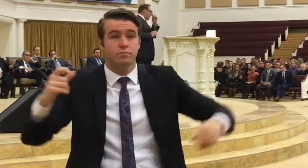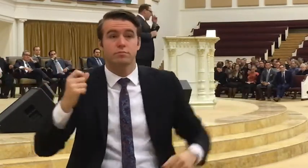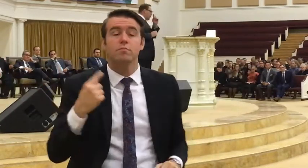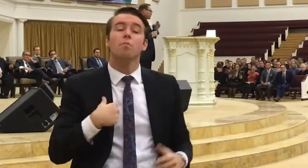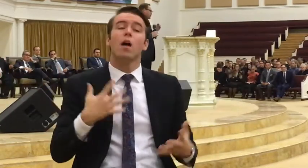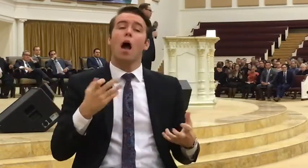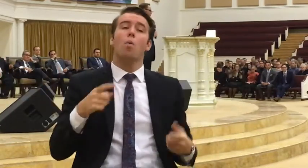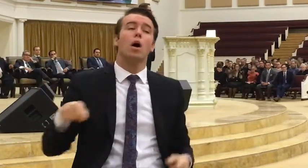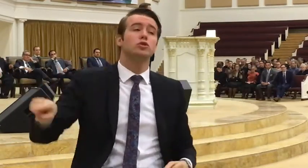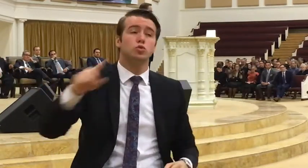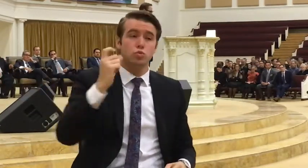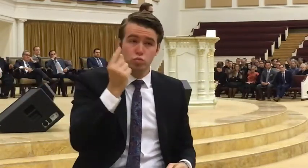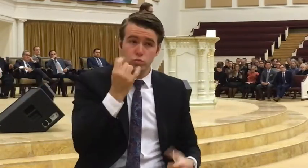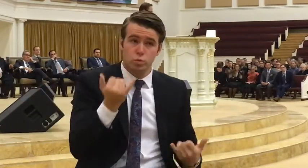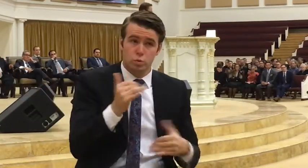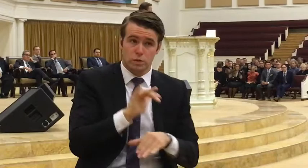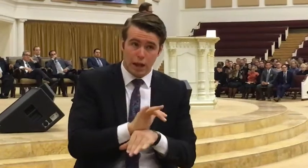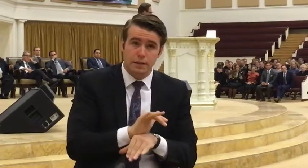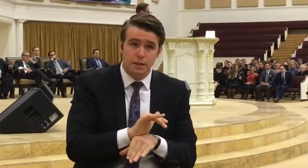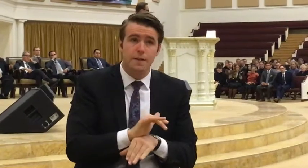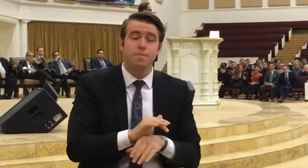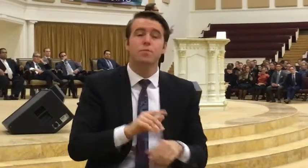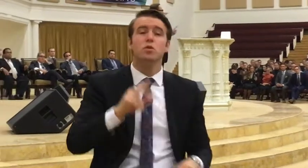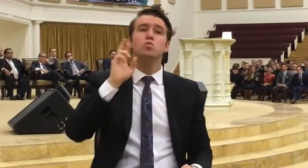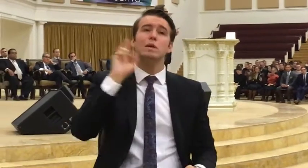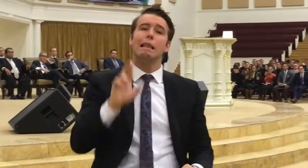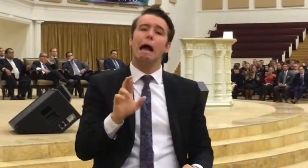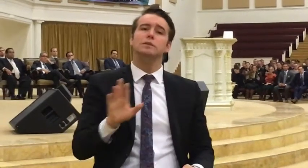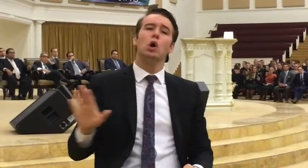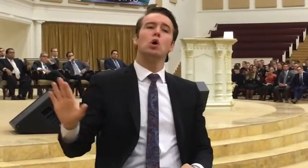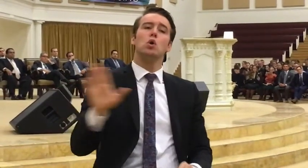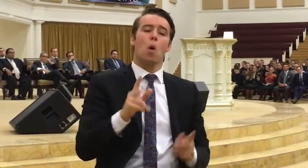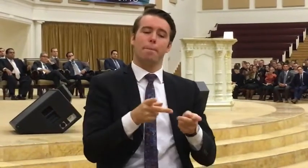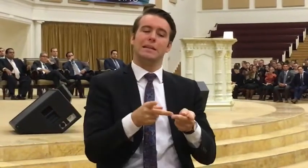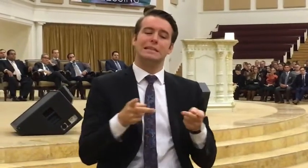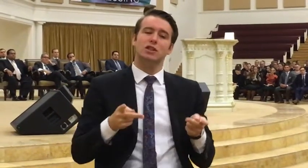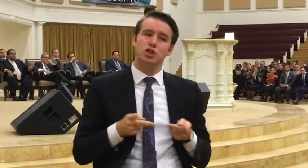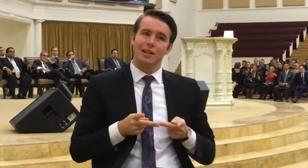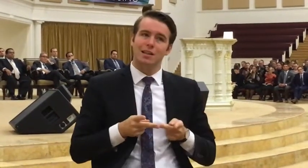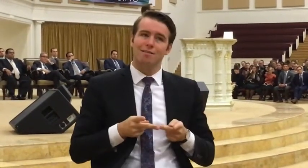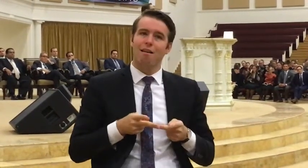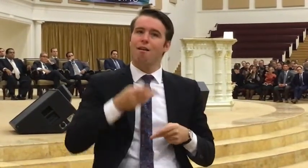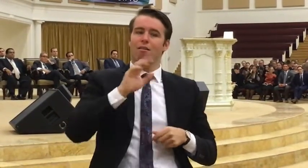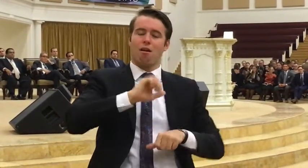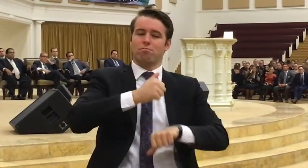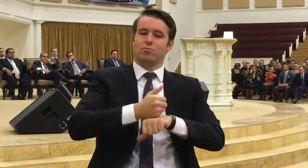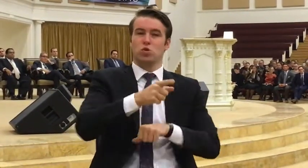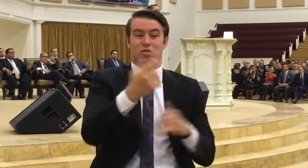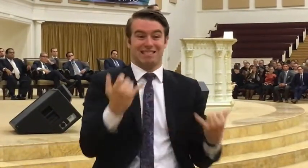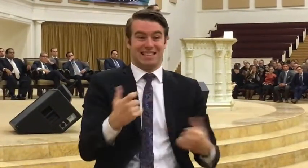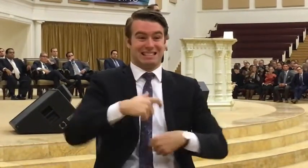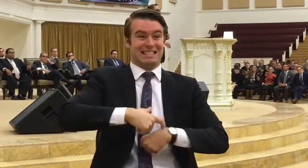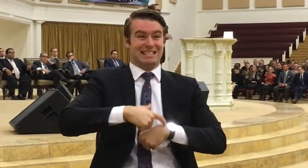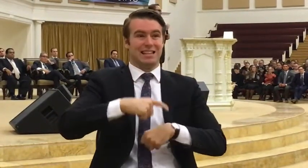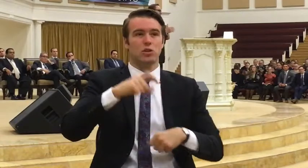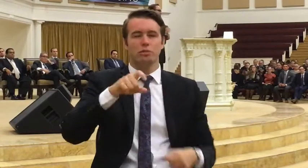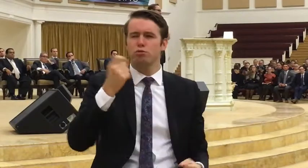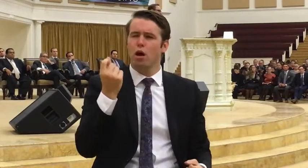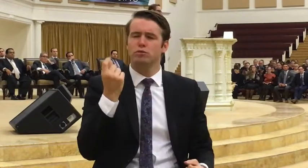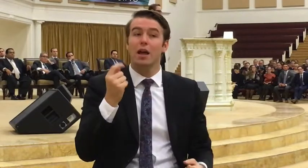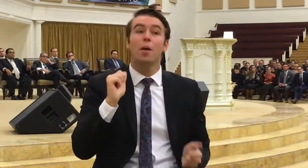in the Holy Ghost to realize your position where God has you at this season. You may be in